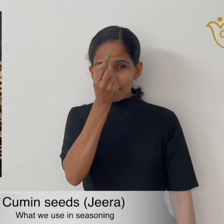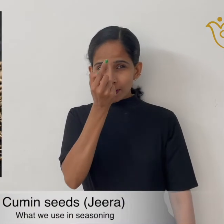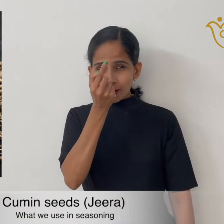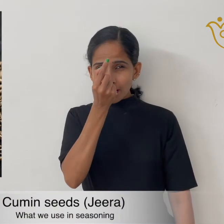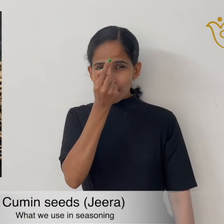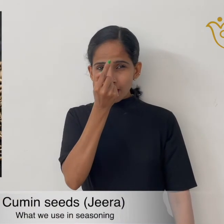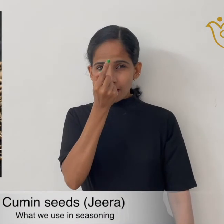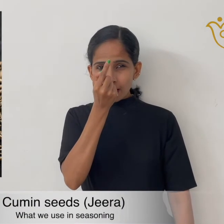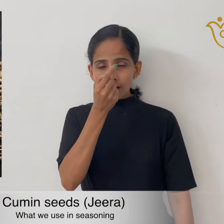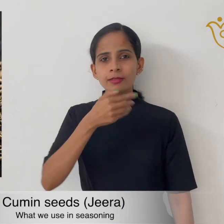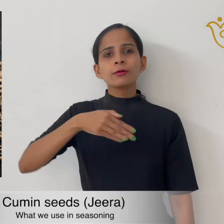jeera,